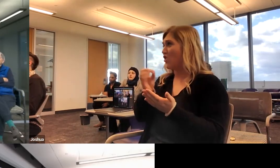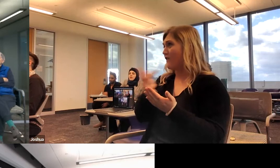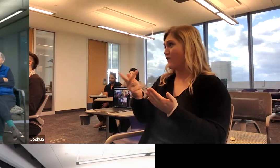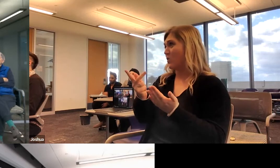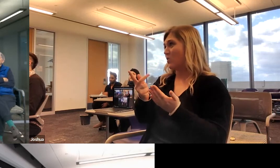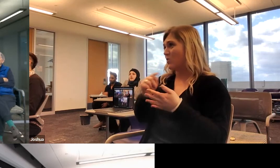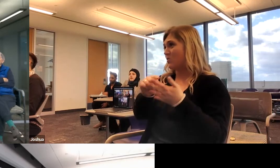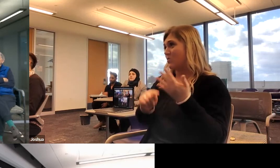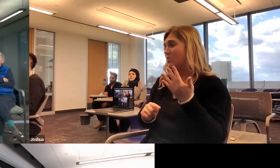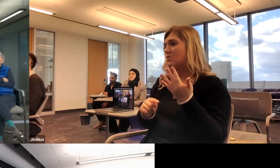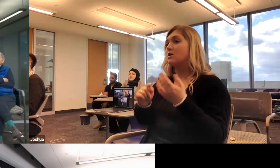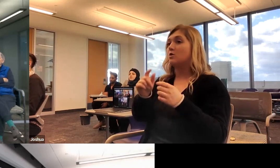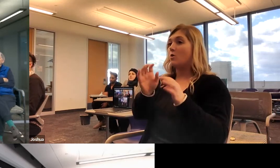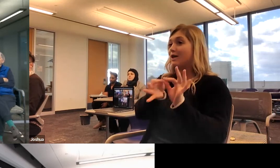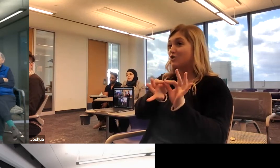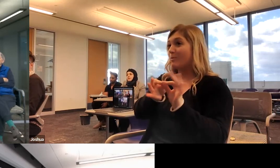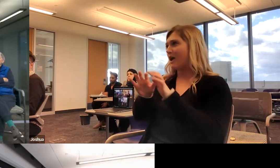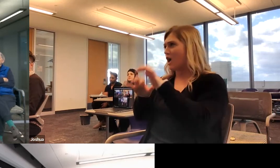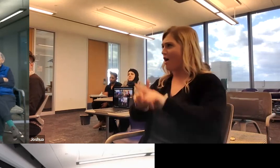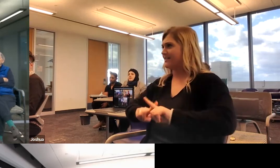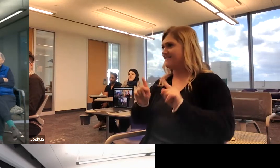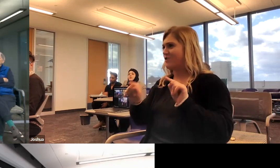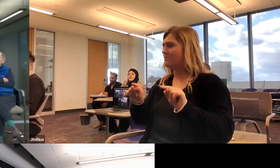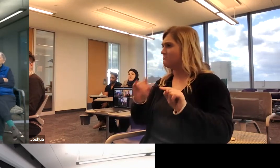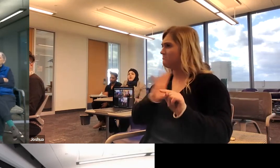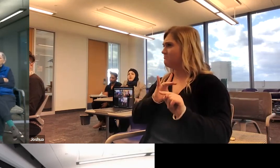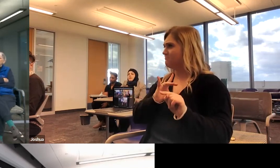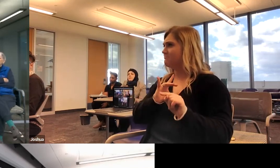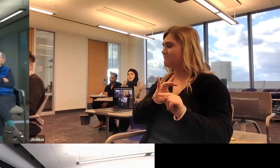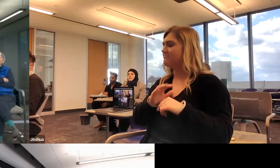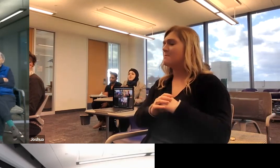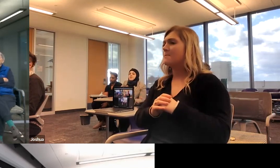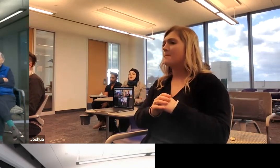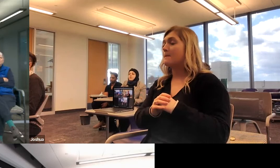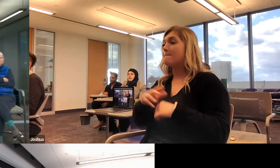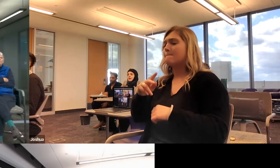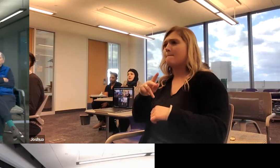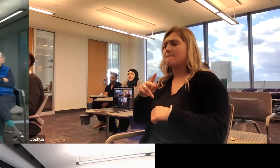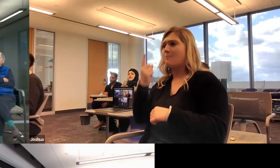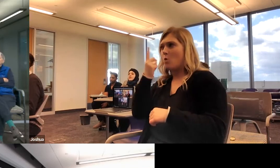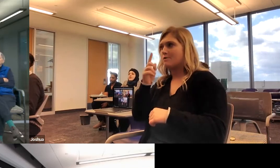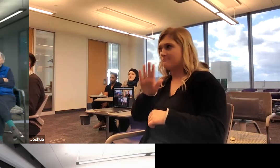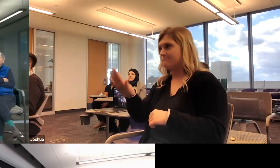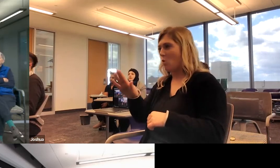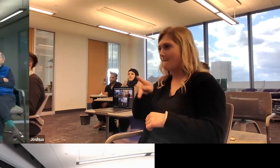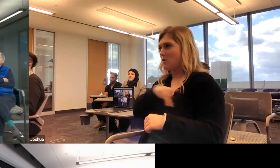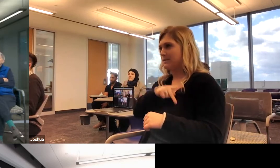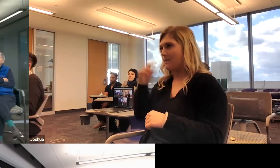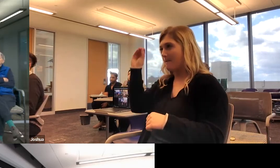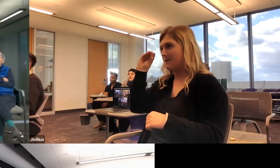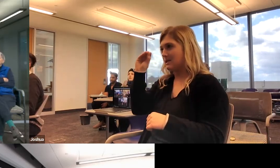between CART and interpreting, which is pretty awesome. But personally, do you feel like ideally